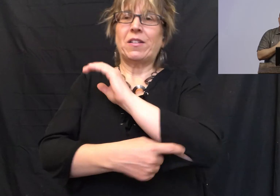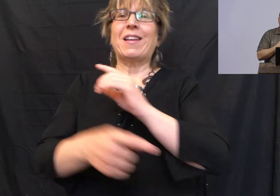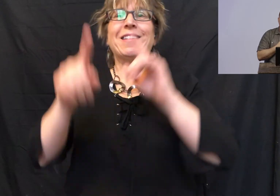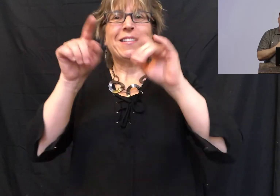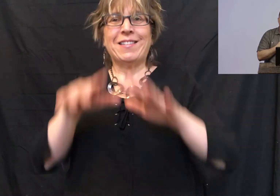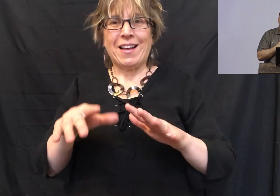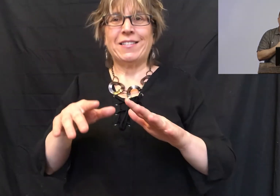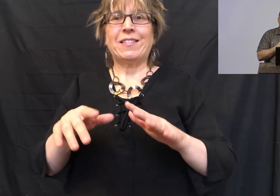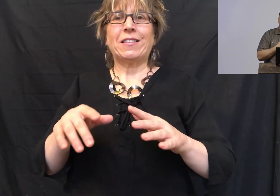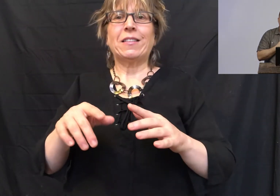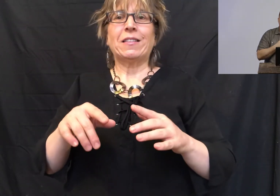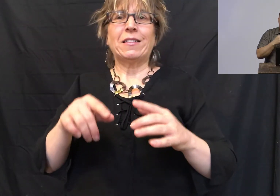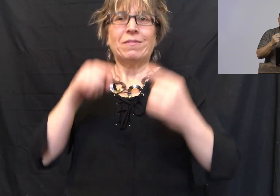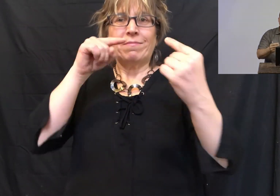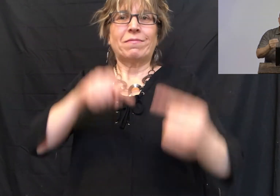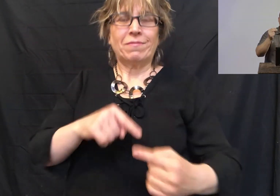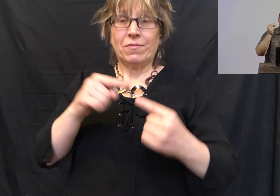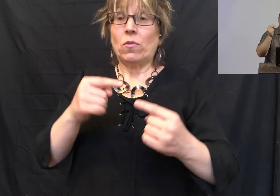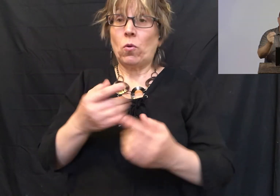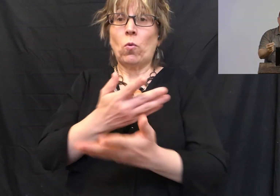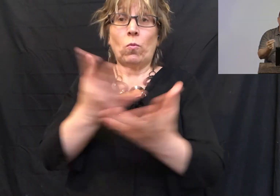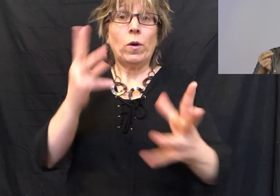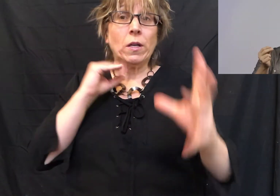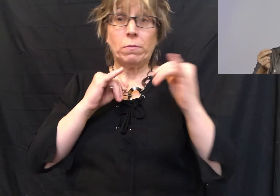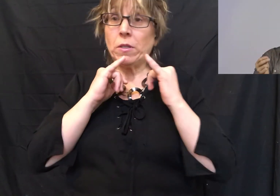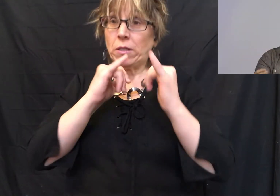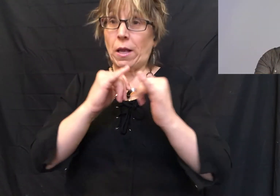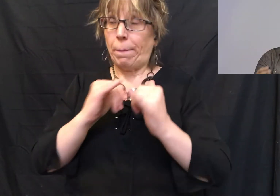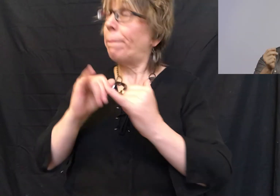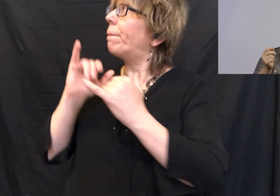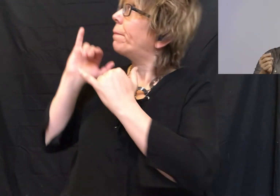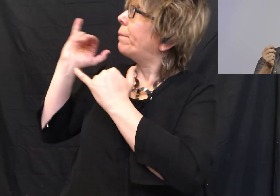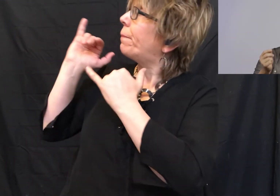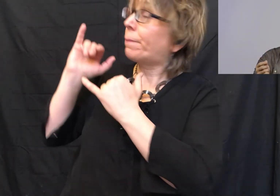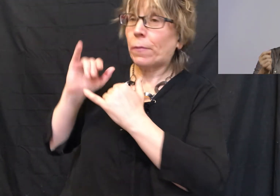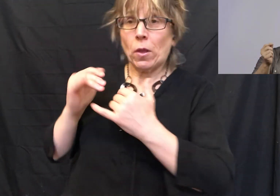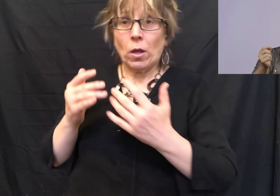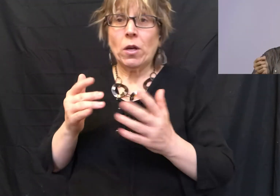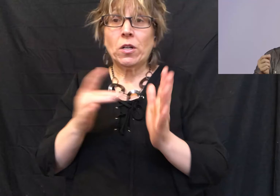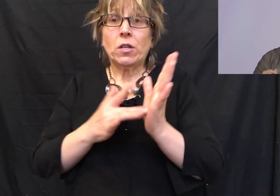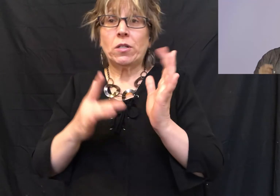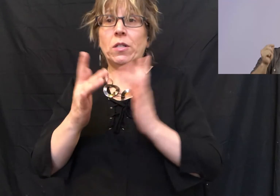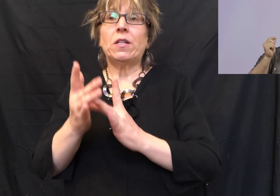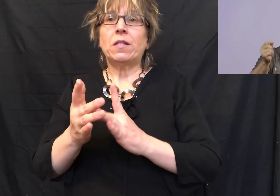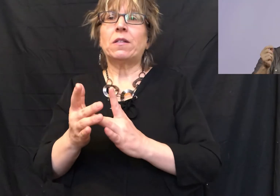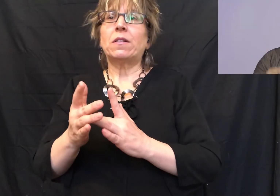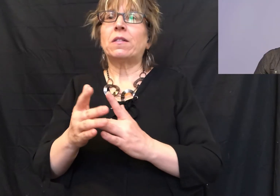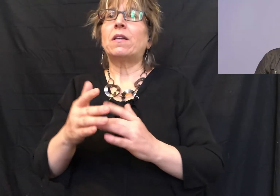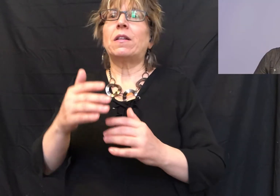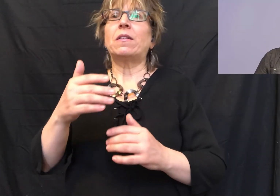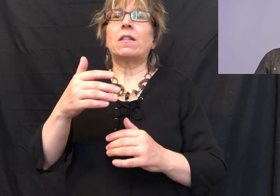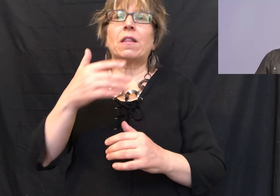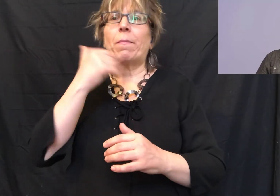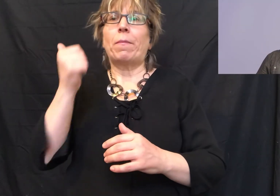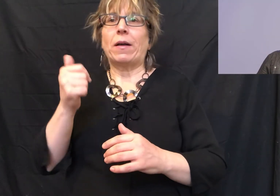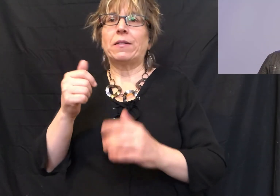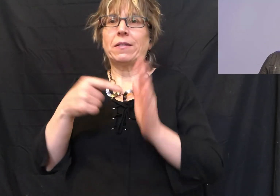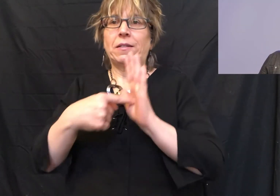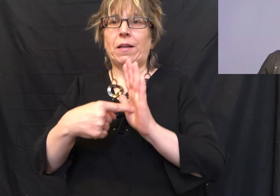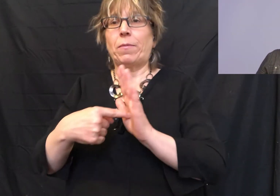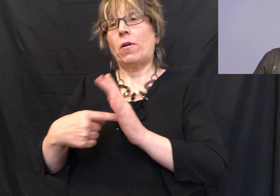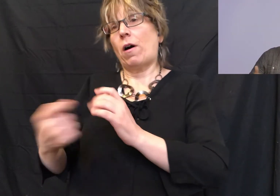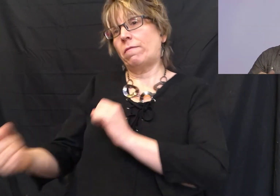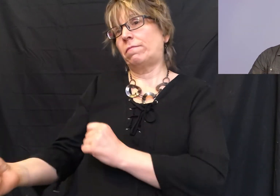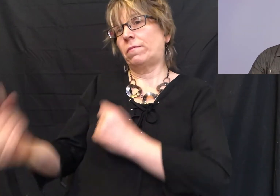that we have. Jesus is our greatest form of empathy. Let me say